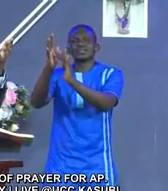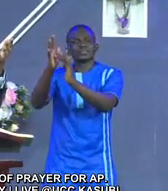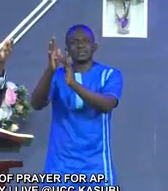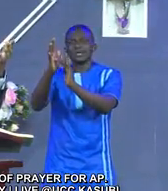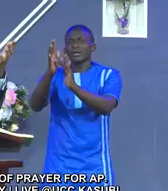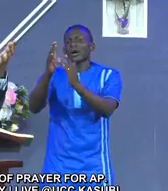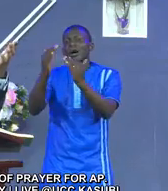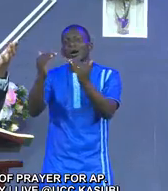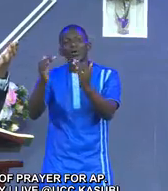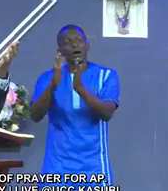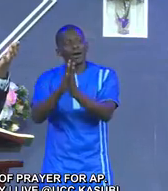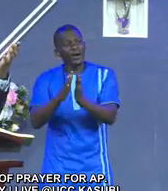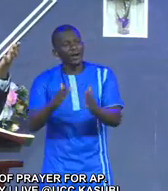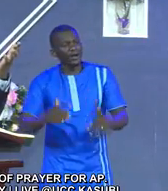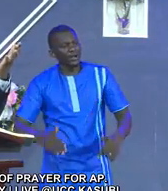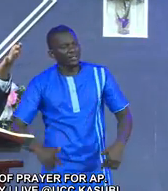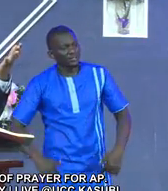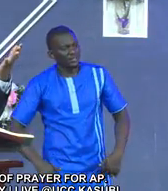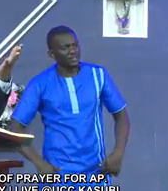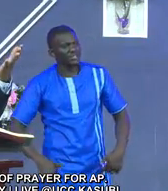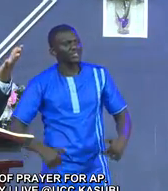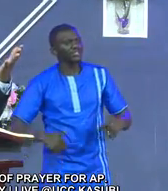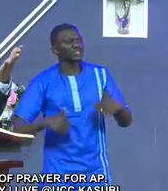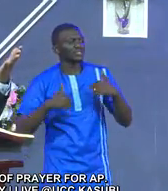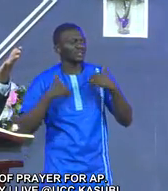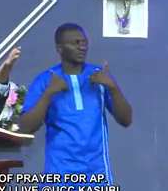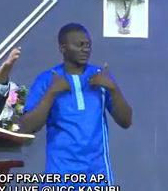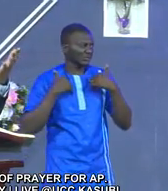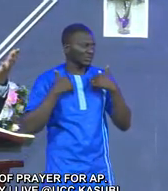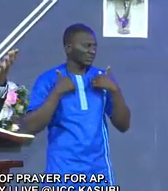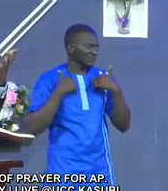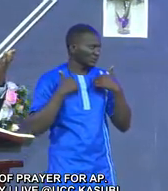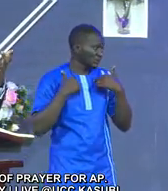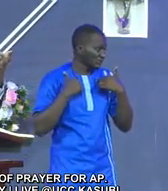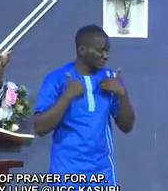Jesus now and